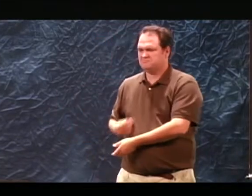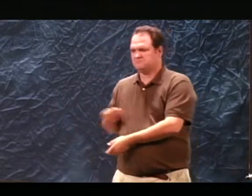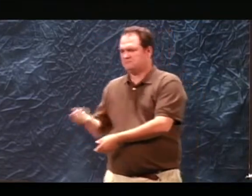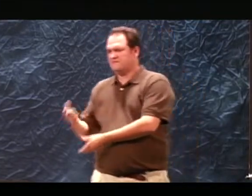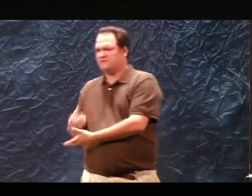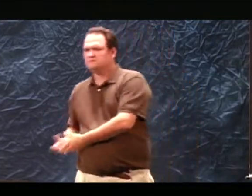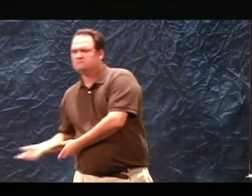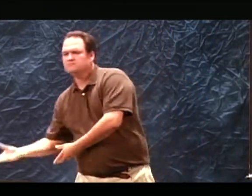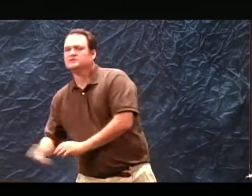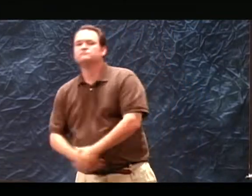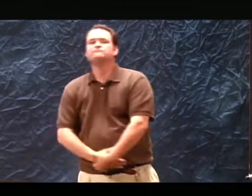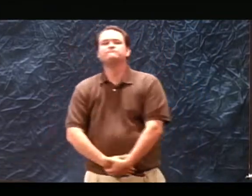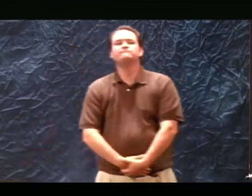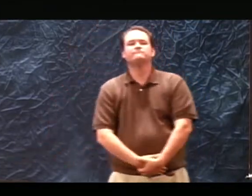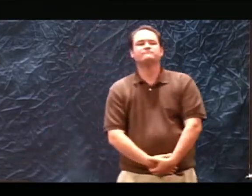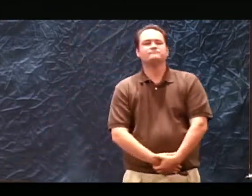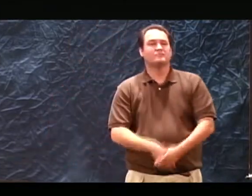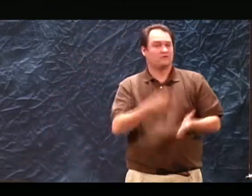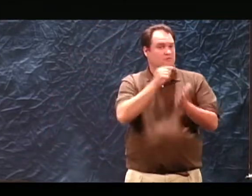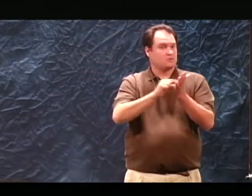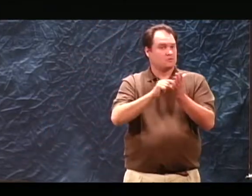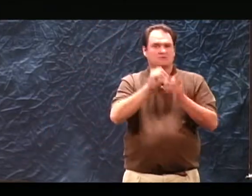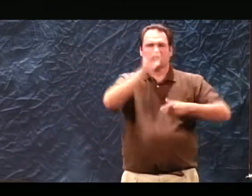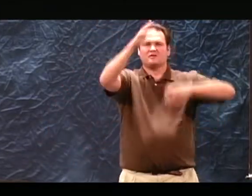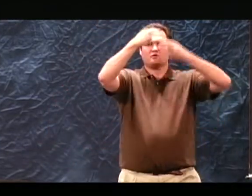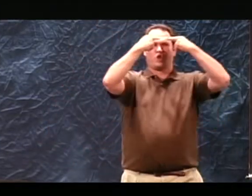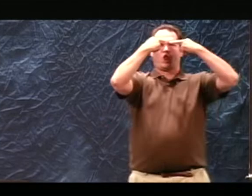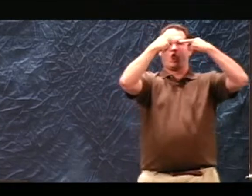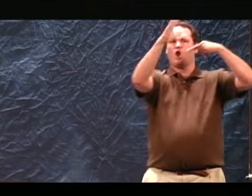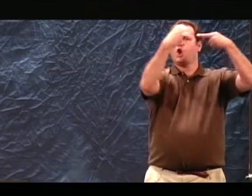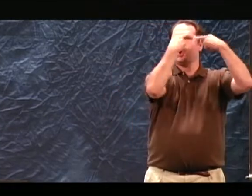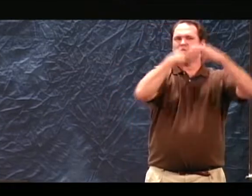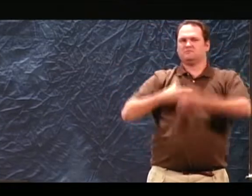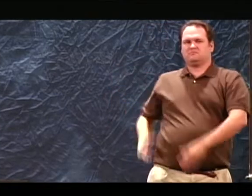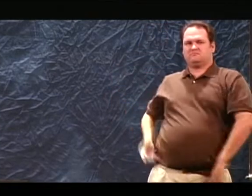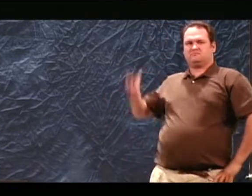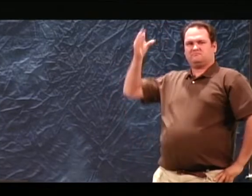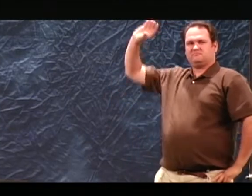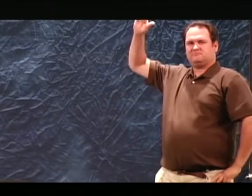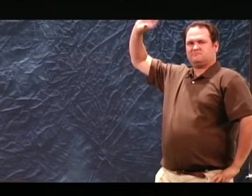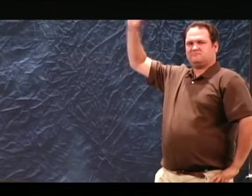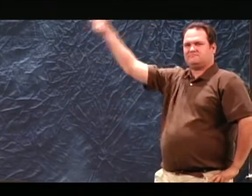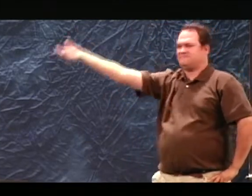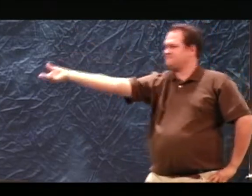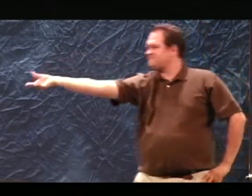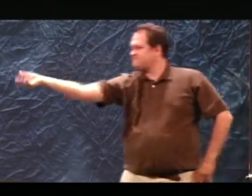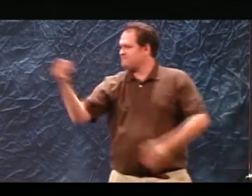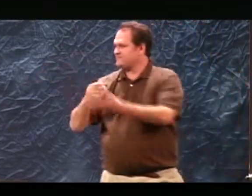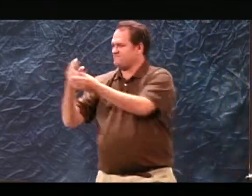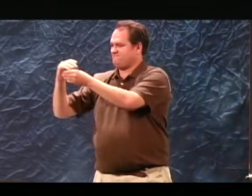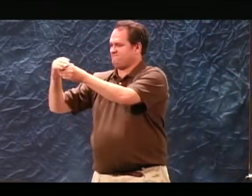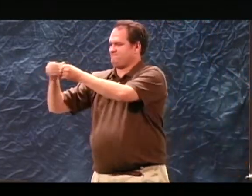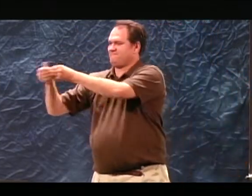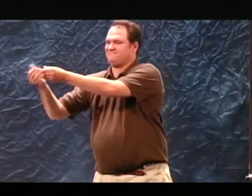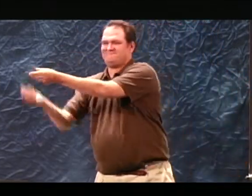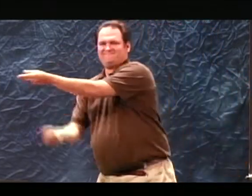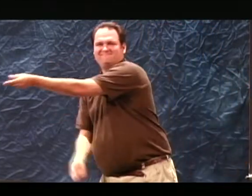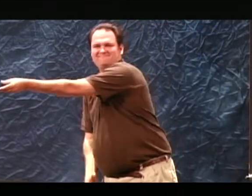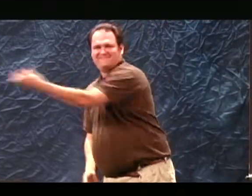there may be people who are giving a great deal to the poor anonymous not for off the